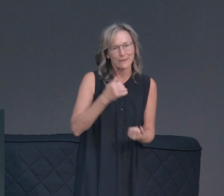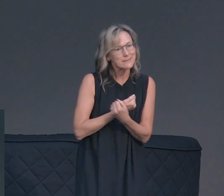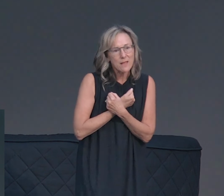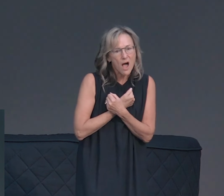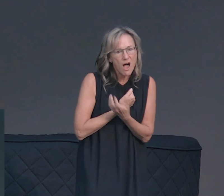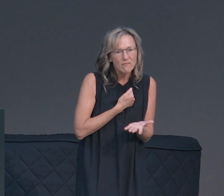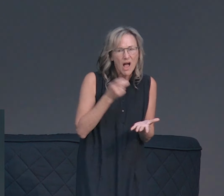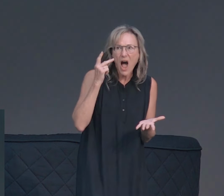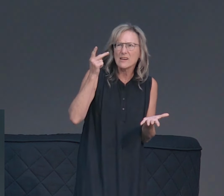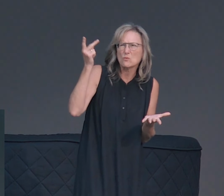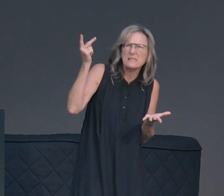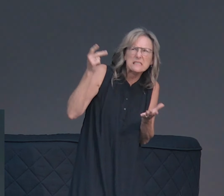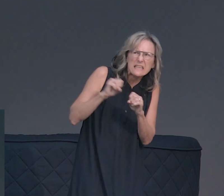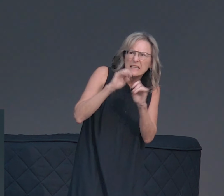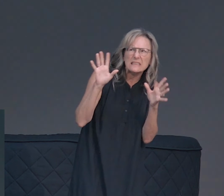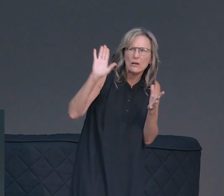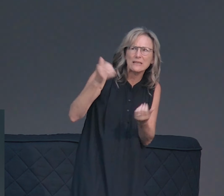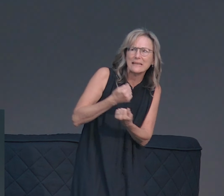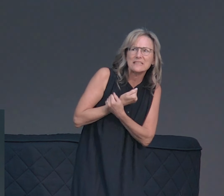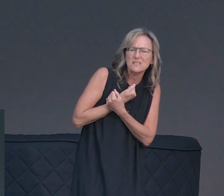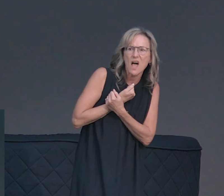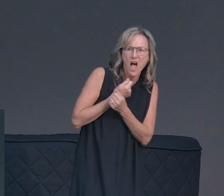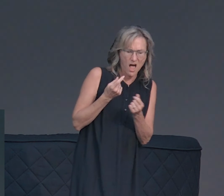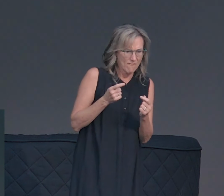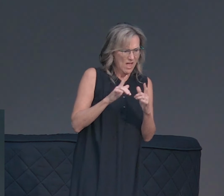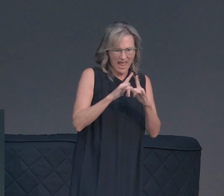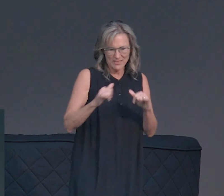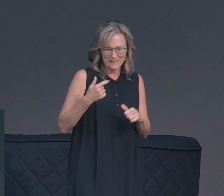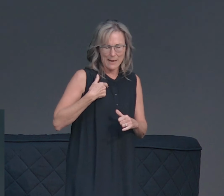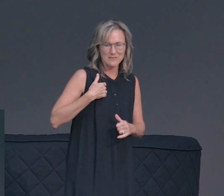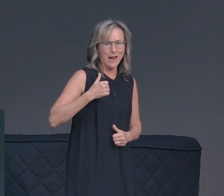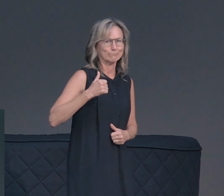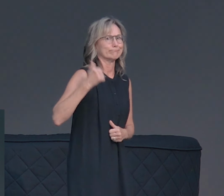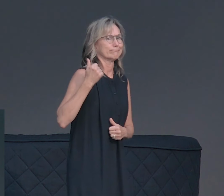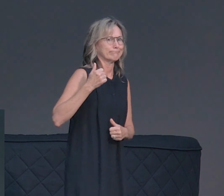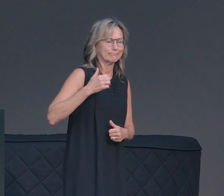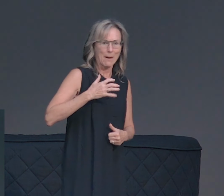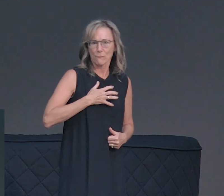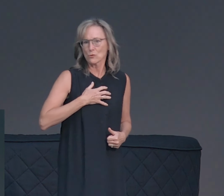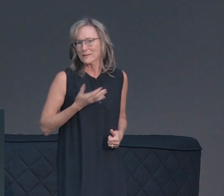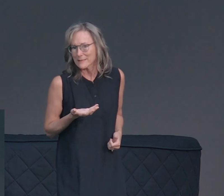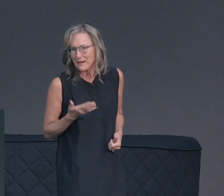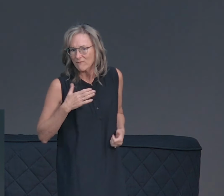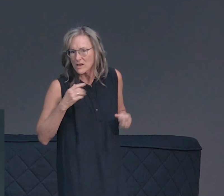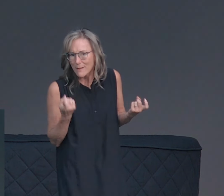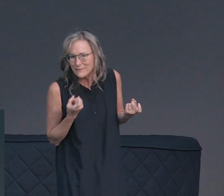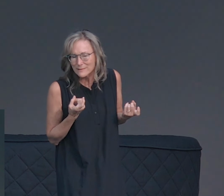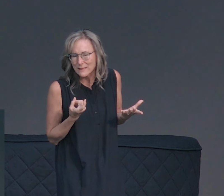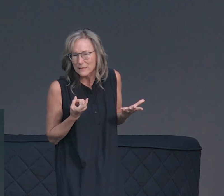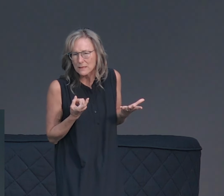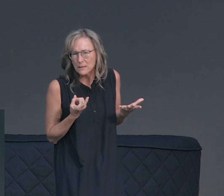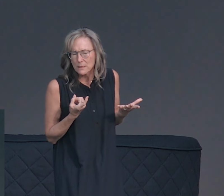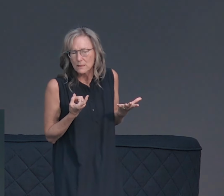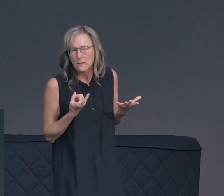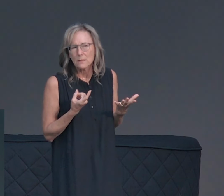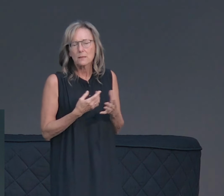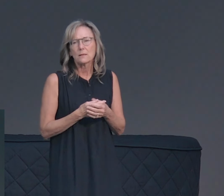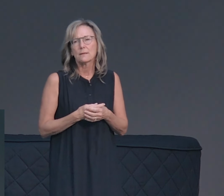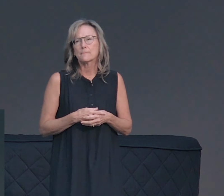You don't see His love clearly when you reject His Word. Submit to His Word. You'll begin to recognize His love